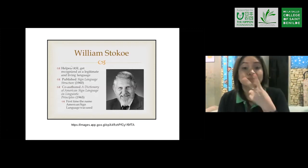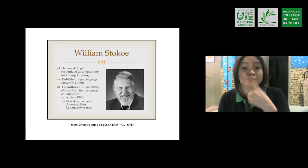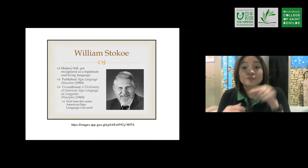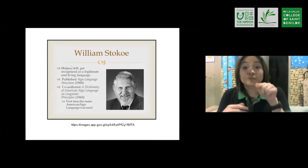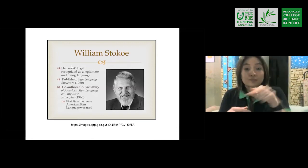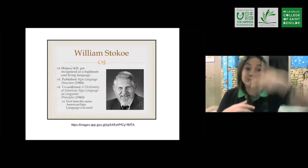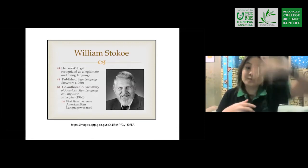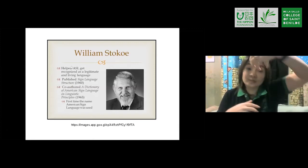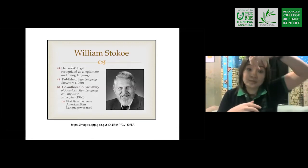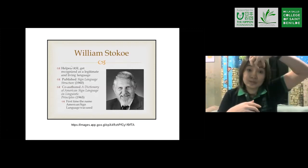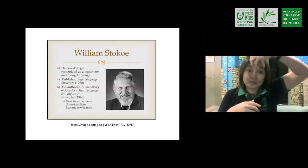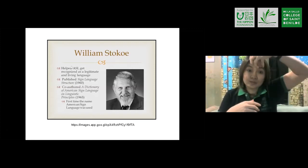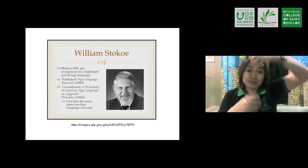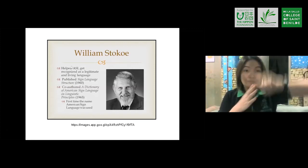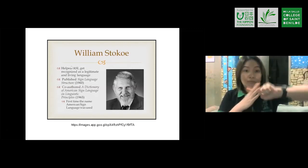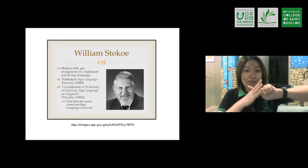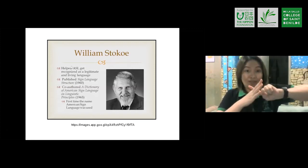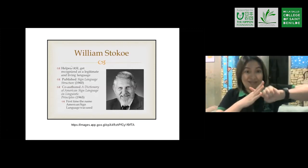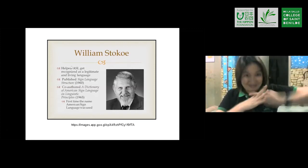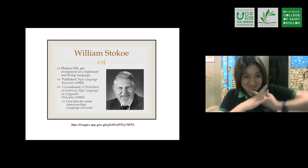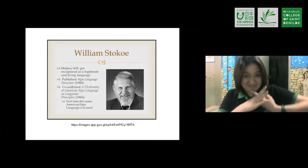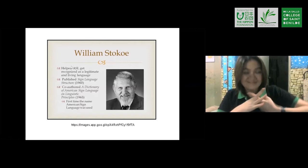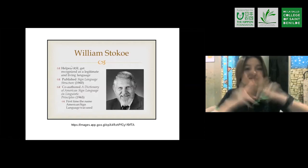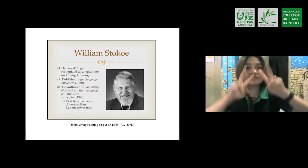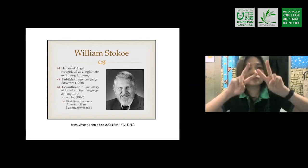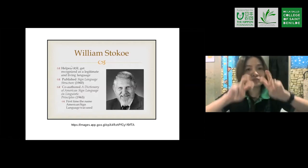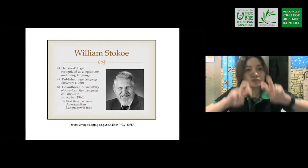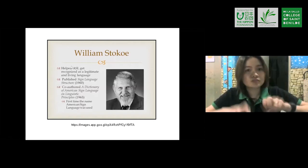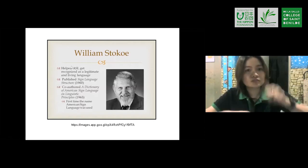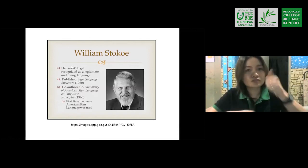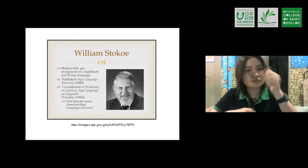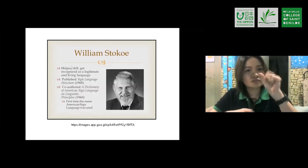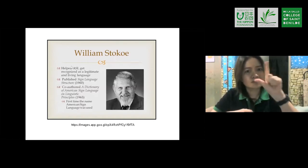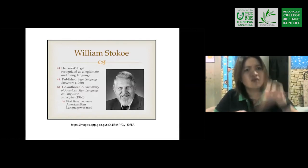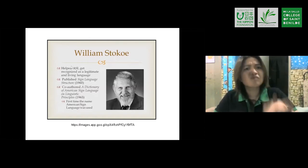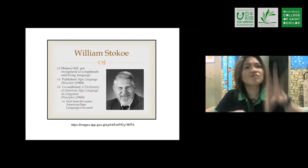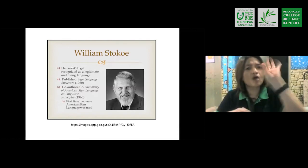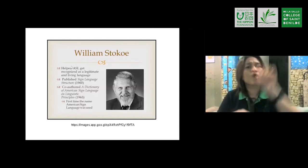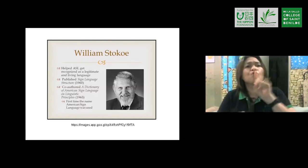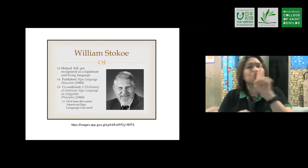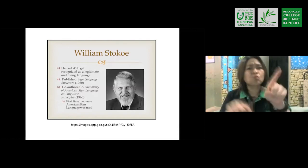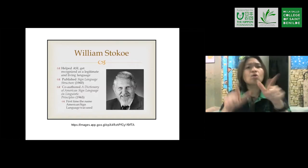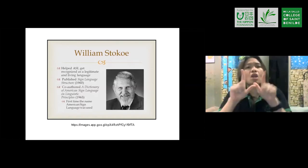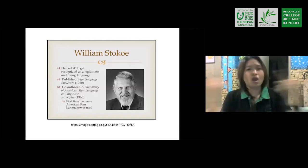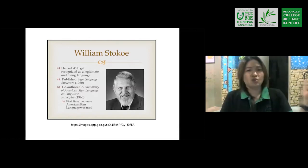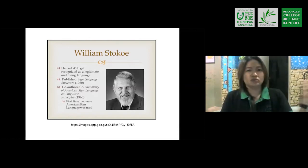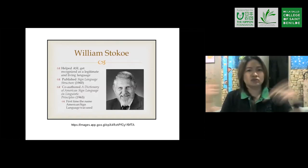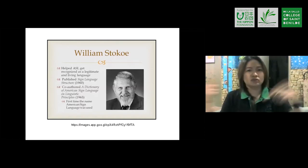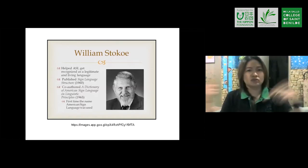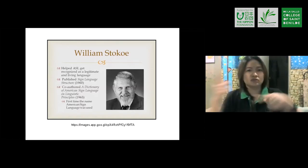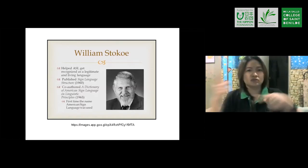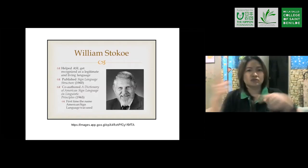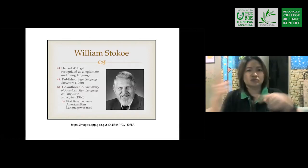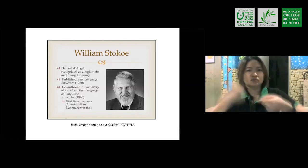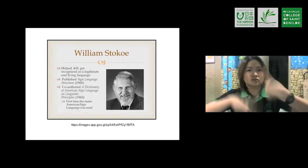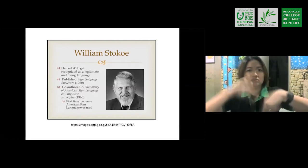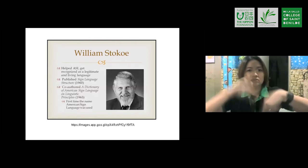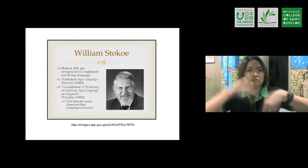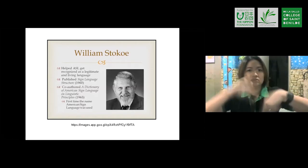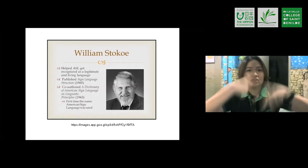right. So this is a picture of Stokey, who started ASL